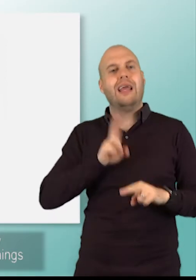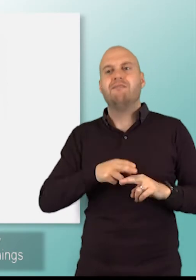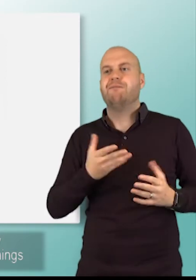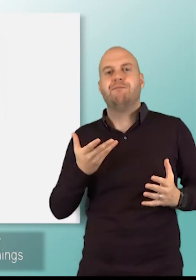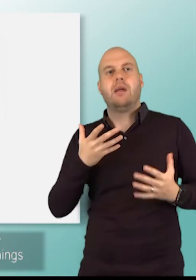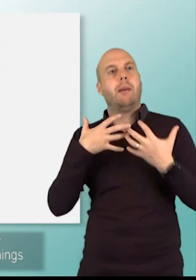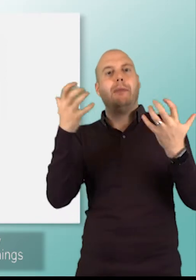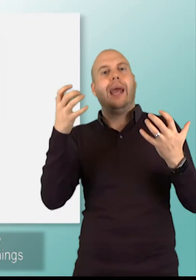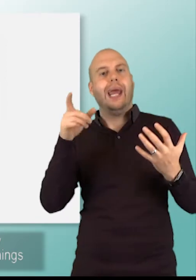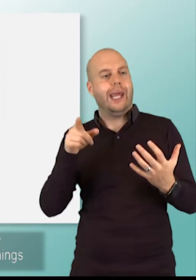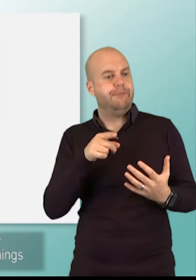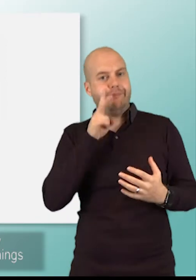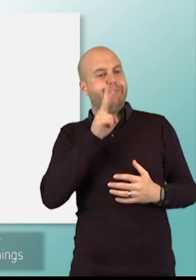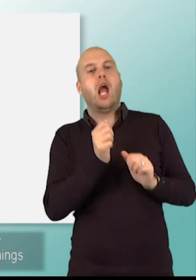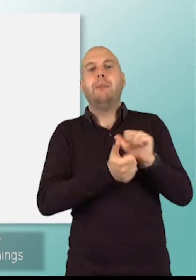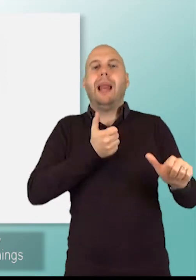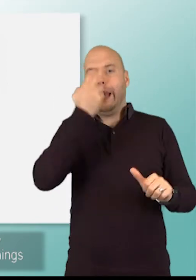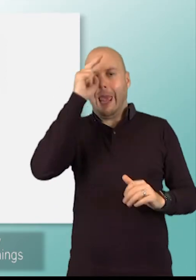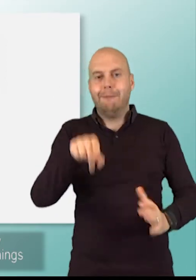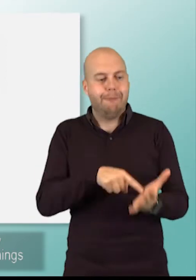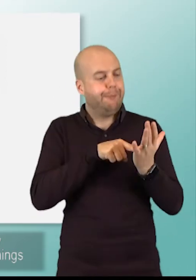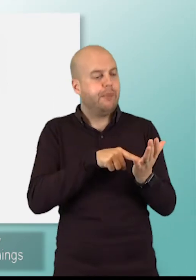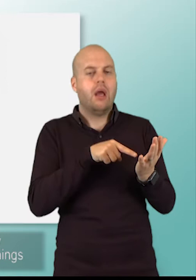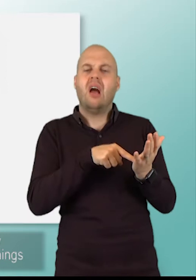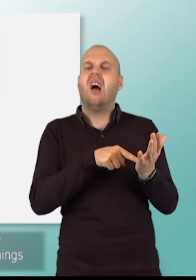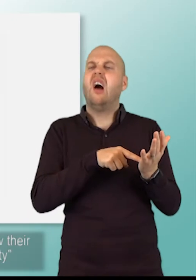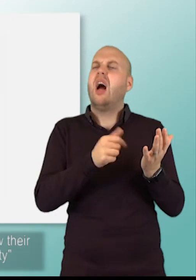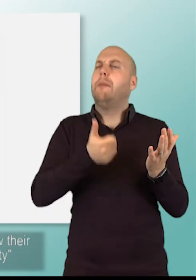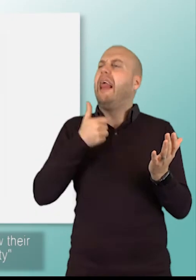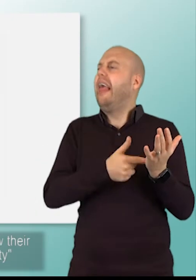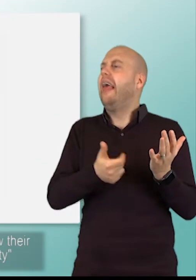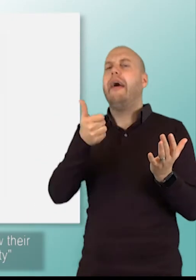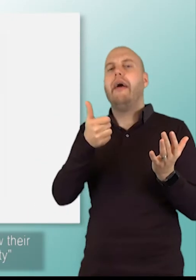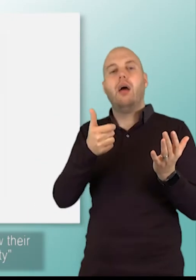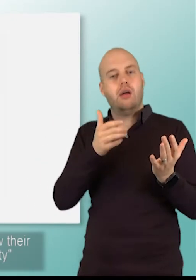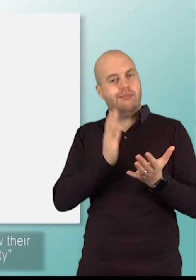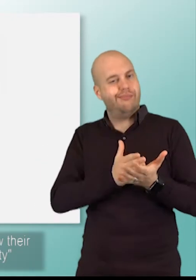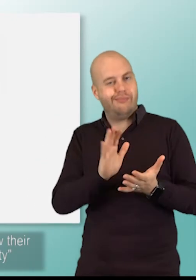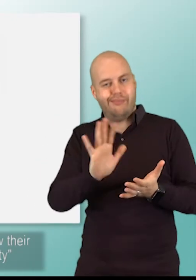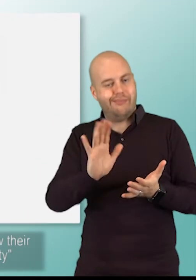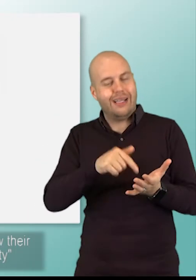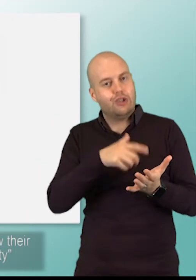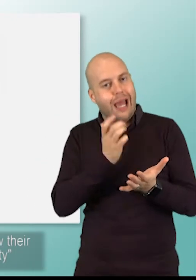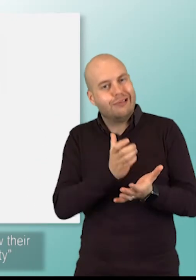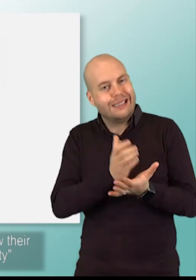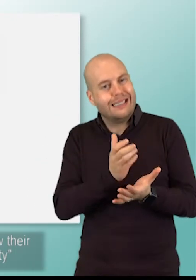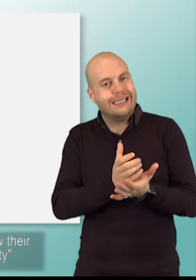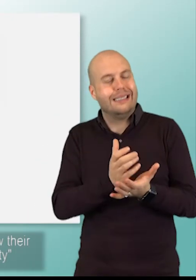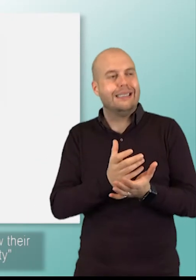they understand what should be a charity, if there are things included in our register that make them kind